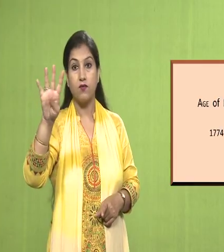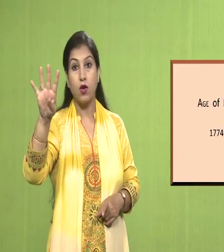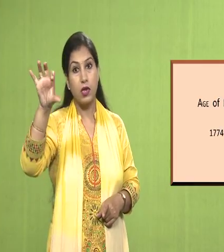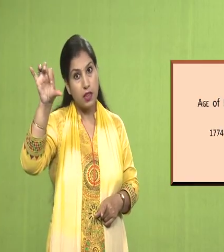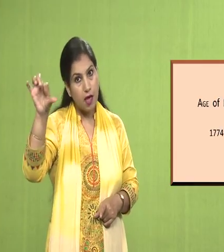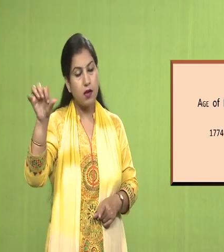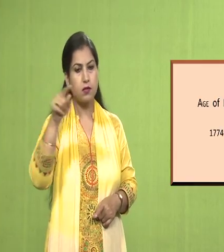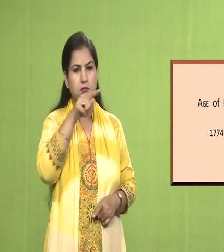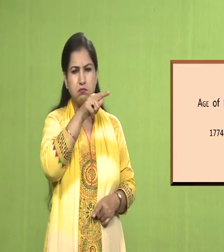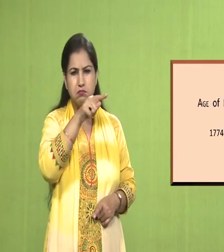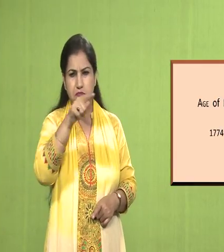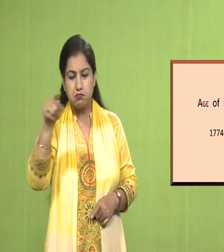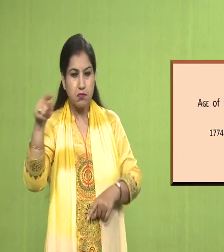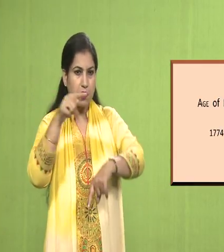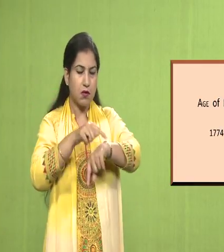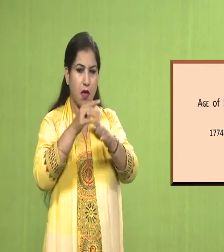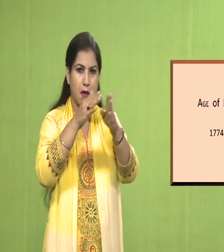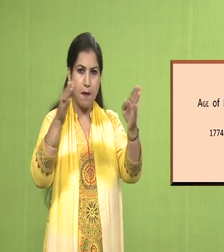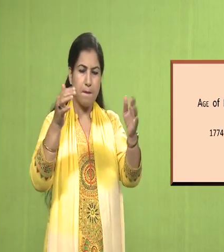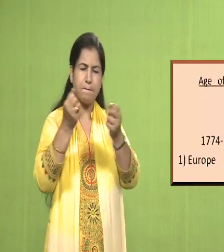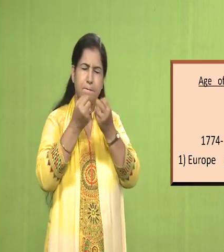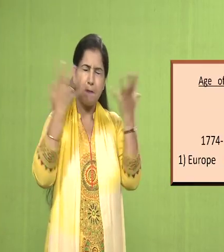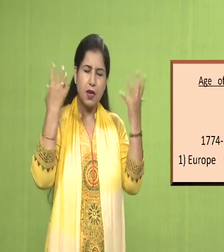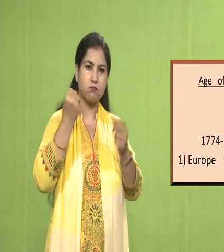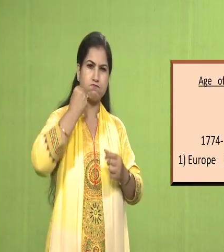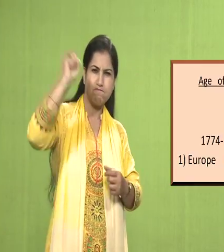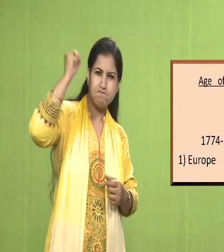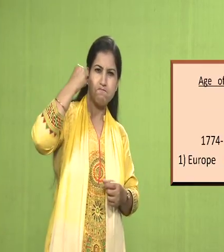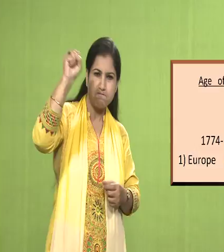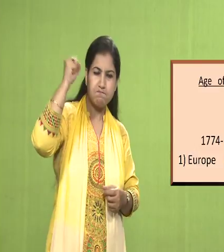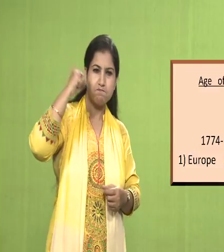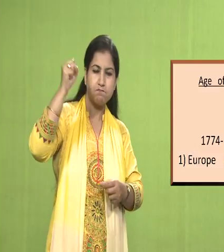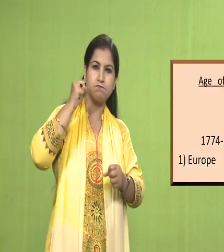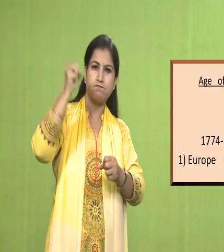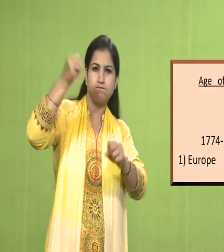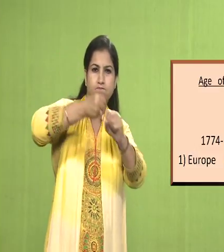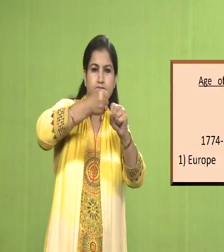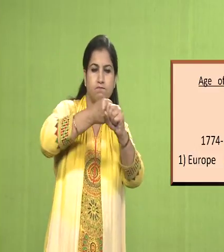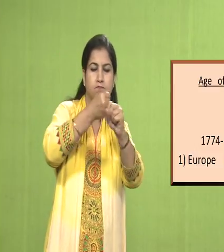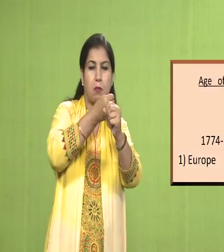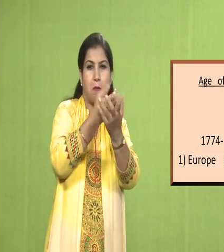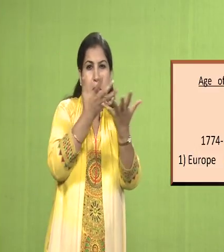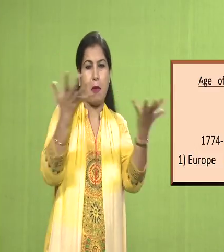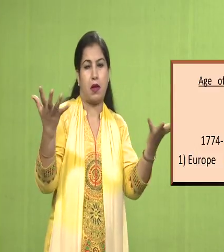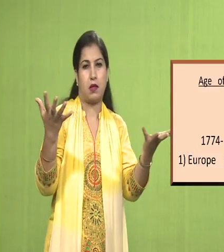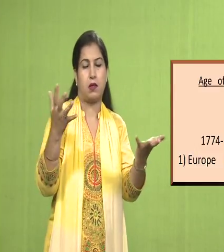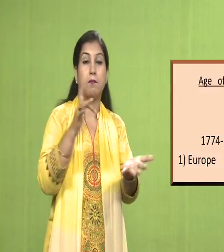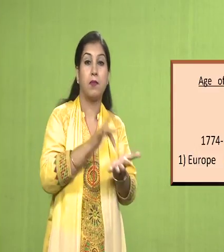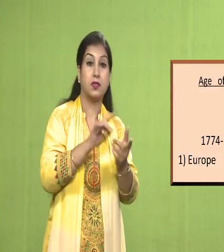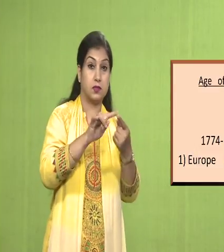during which many revolutionary movements took place at various places in Europe and America.